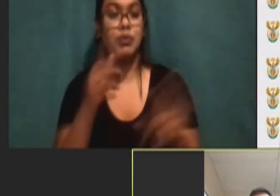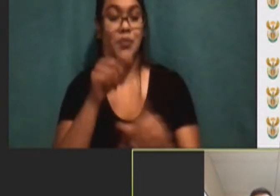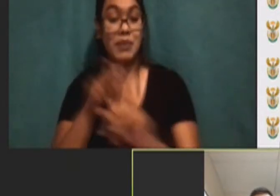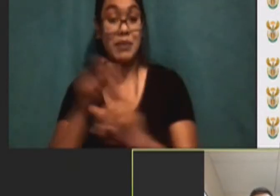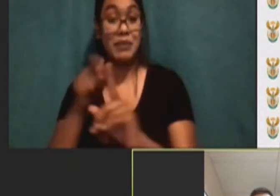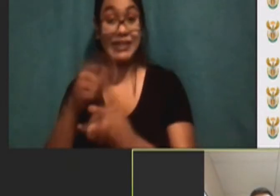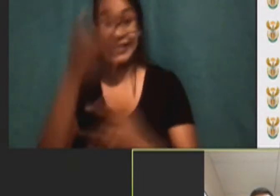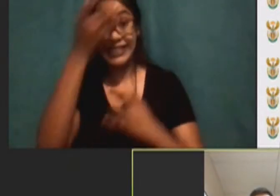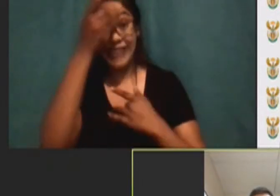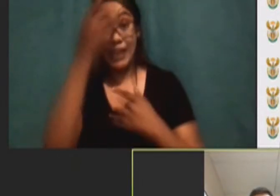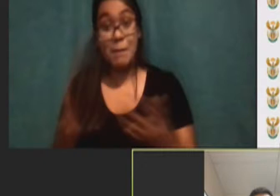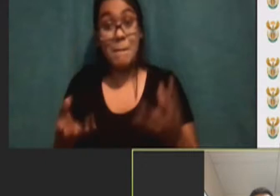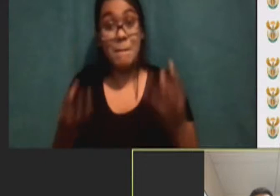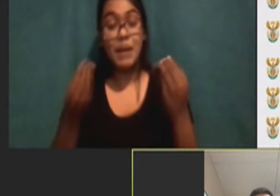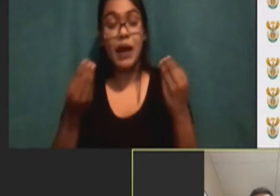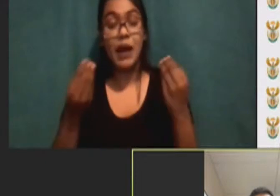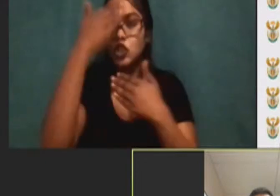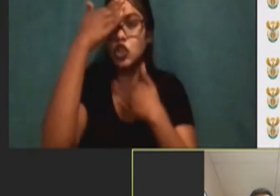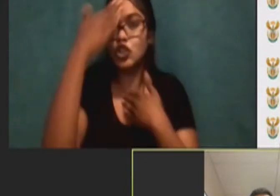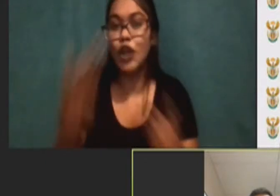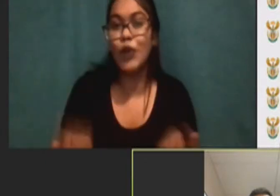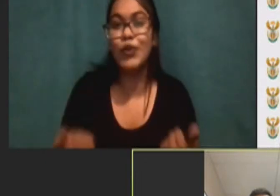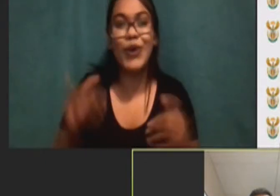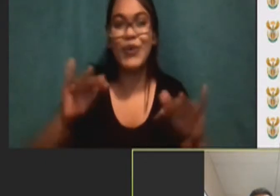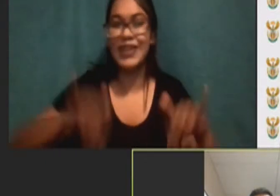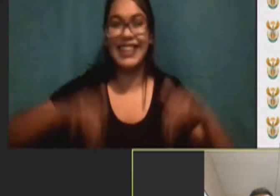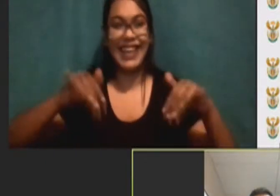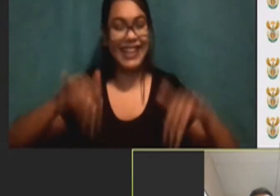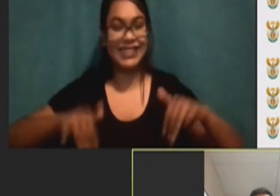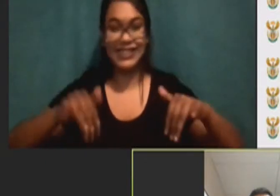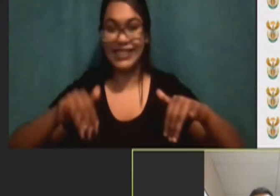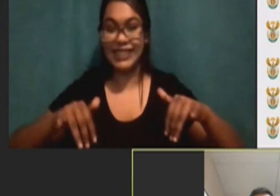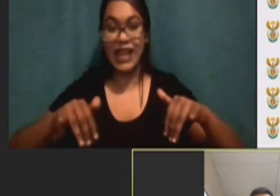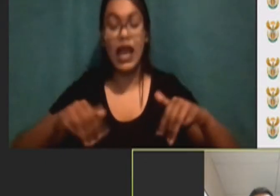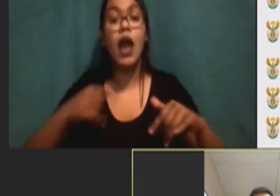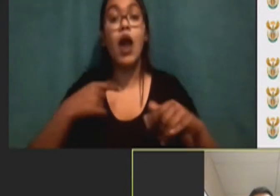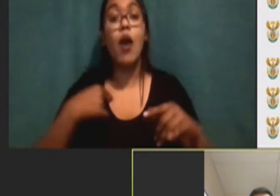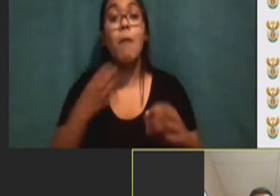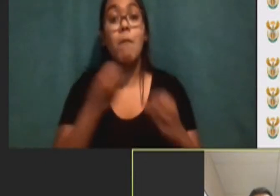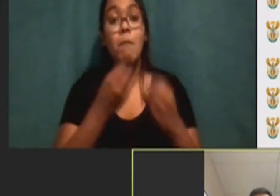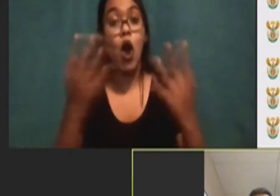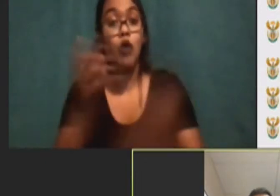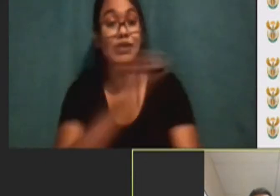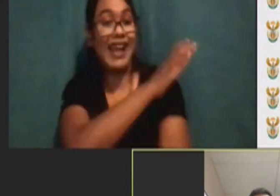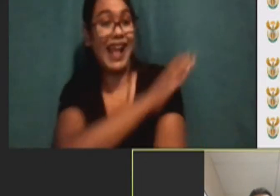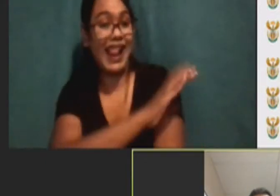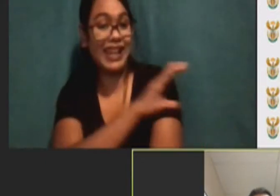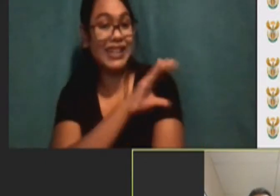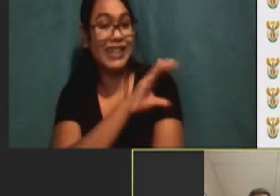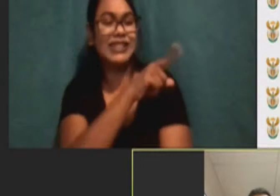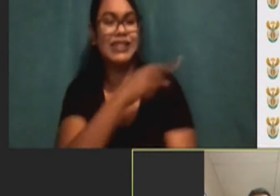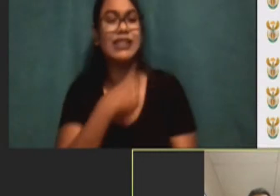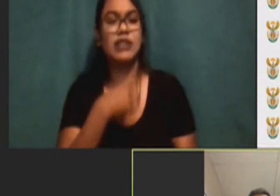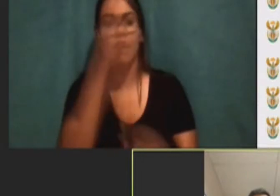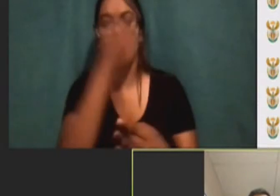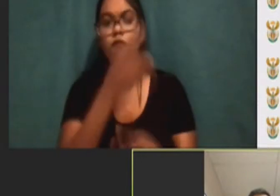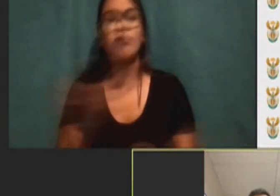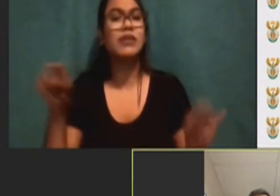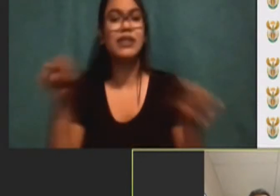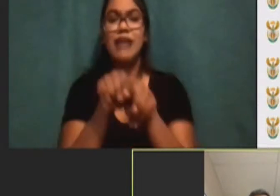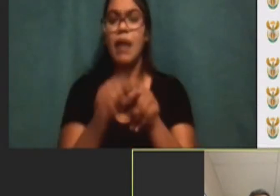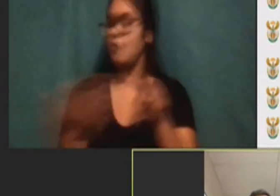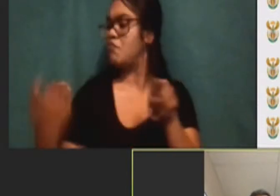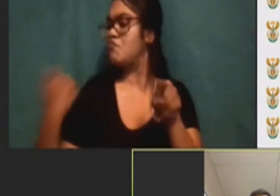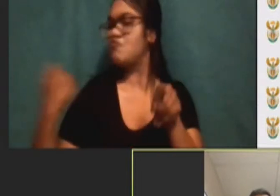practitioners, we don't know what the variant is. And the clinical picture is pretty much the same as in the previous waves. So we've seen a